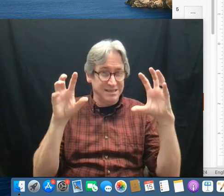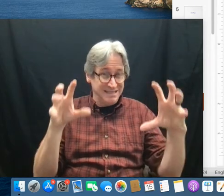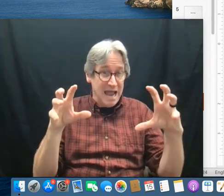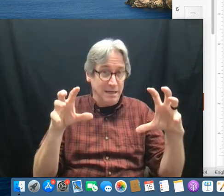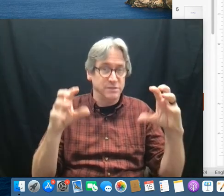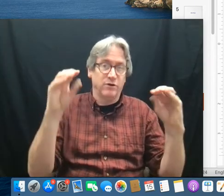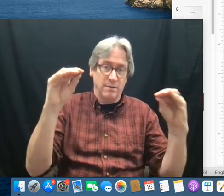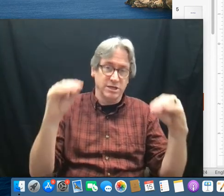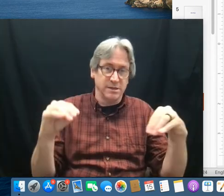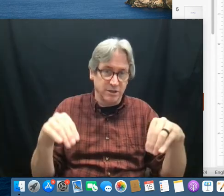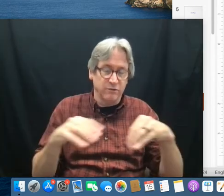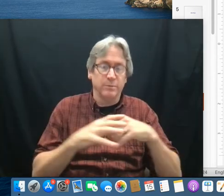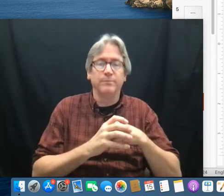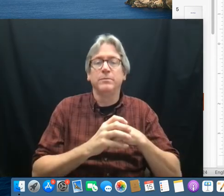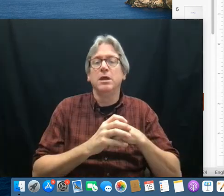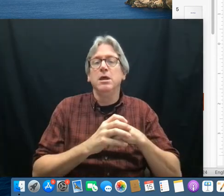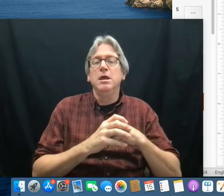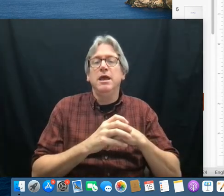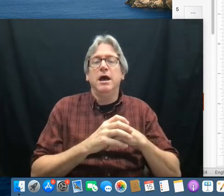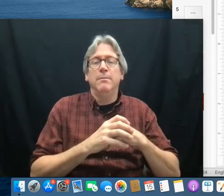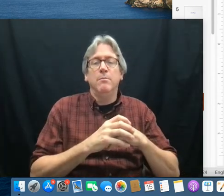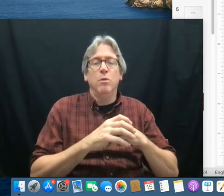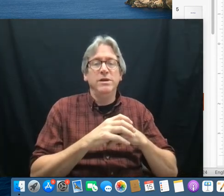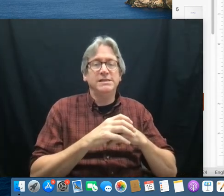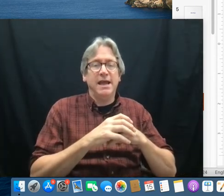OSV. And